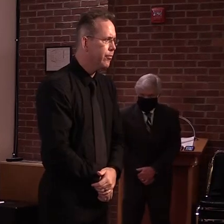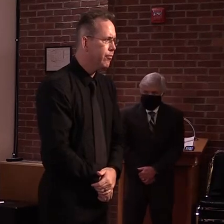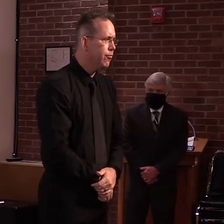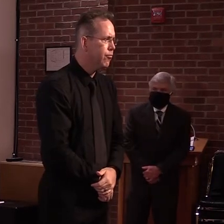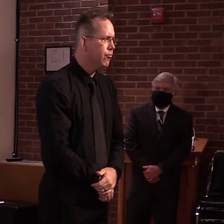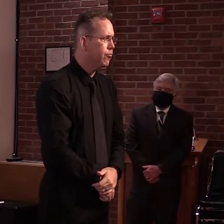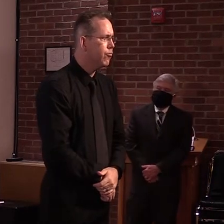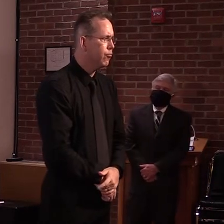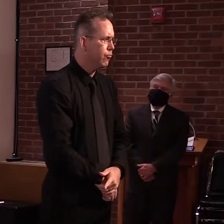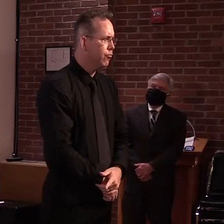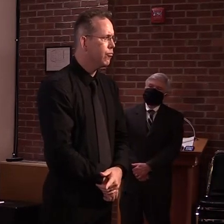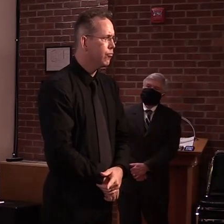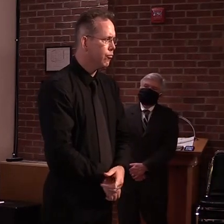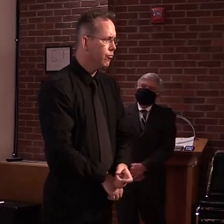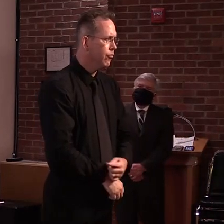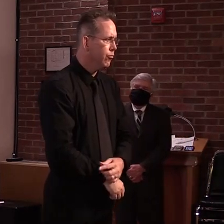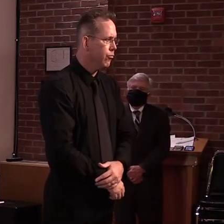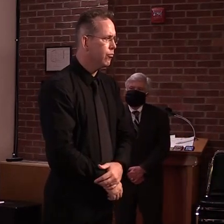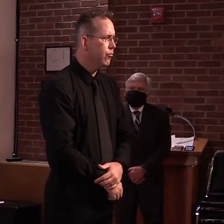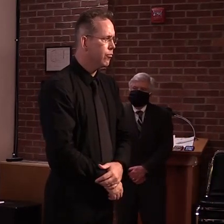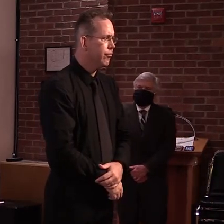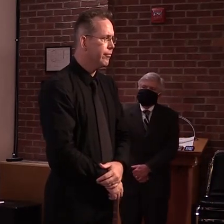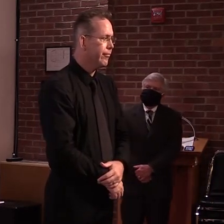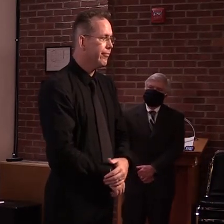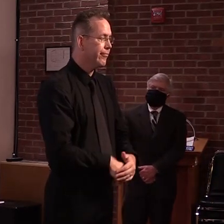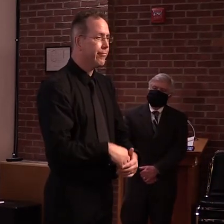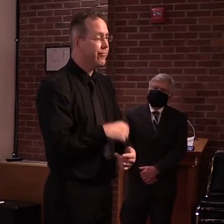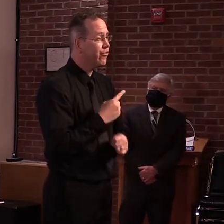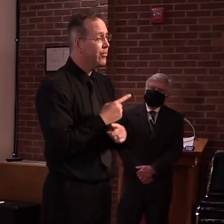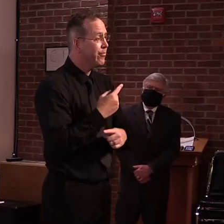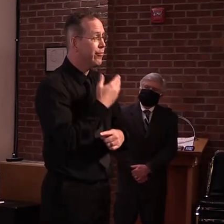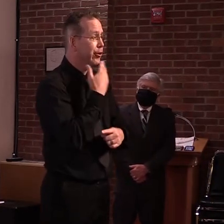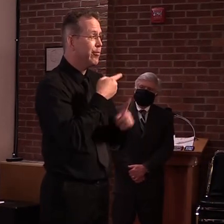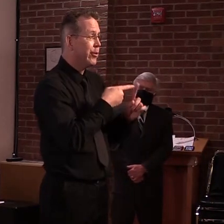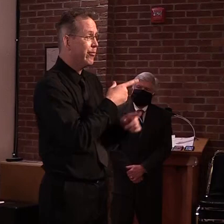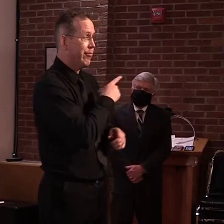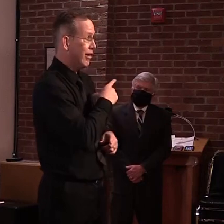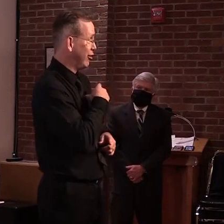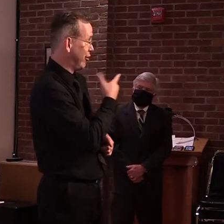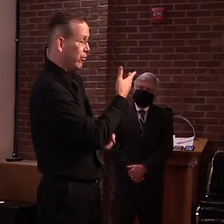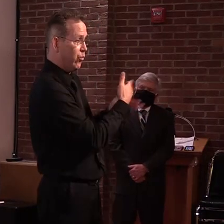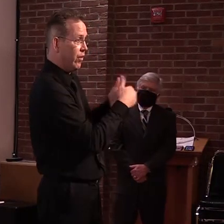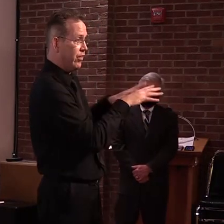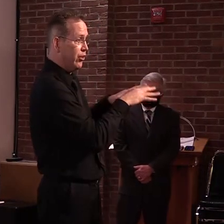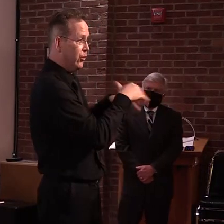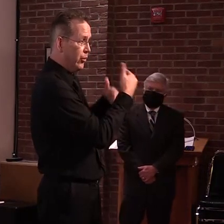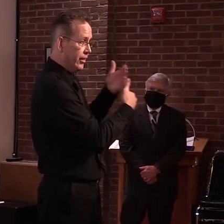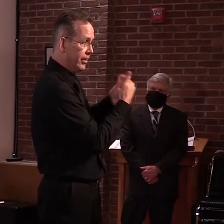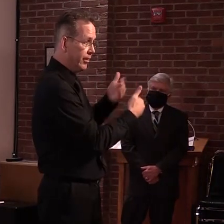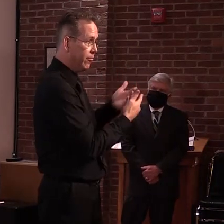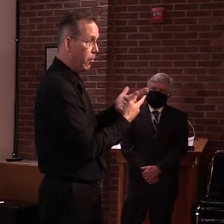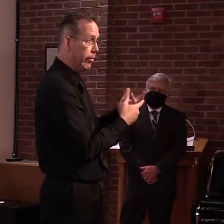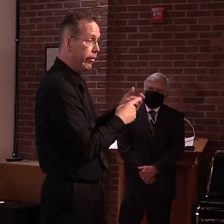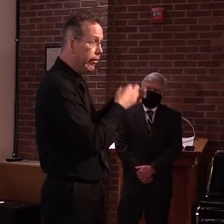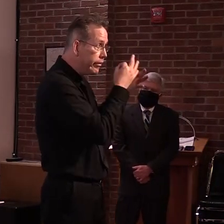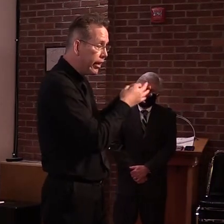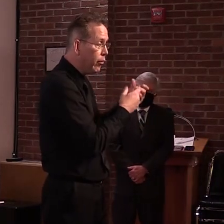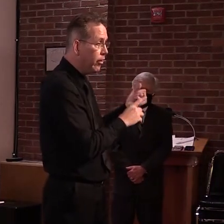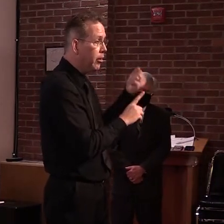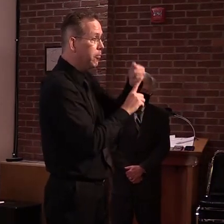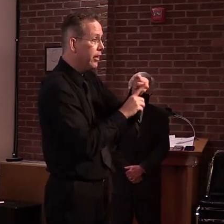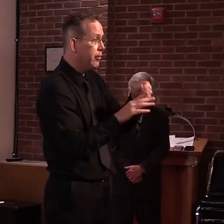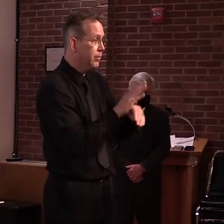though. It depends on what the legislature does, and it would impact, we were asking for more